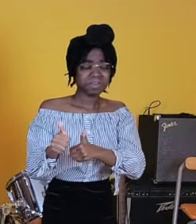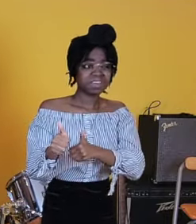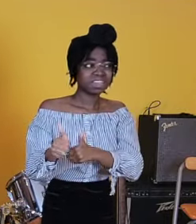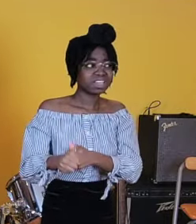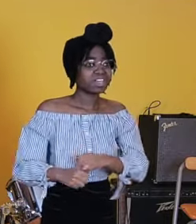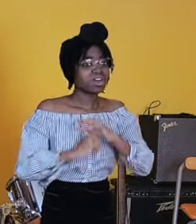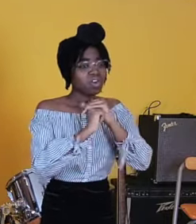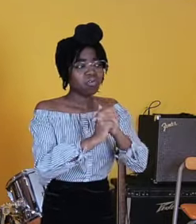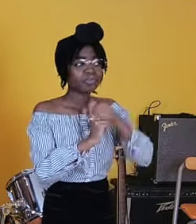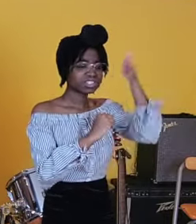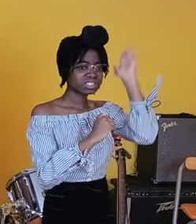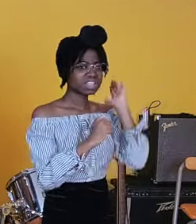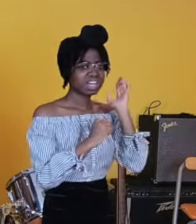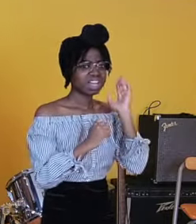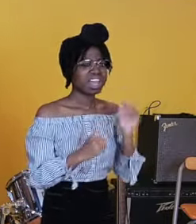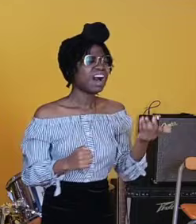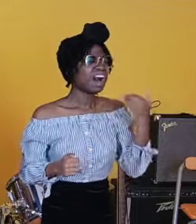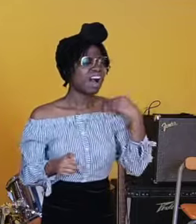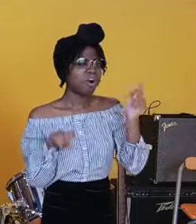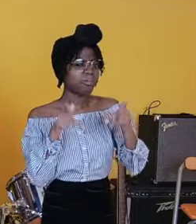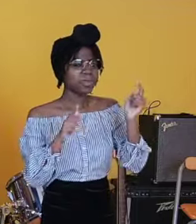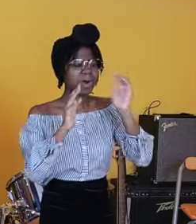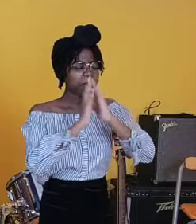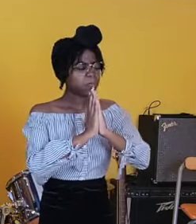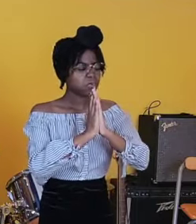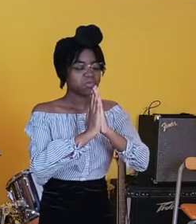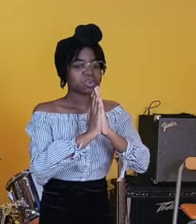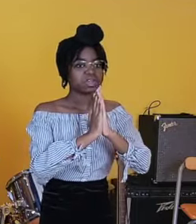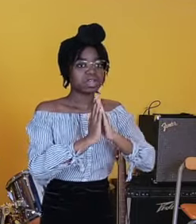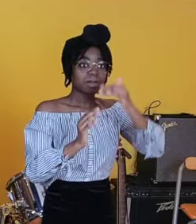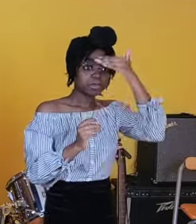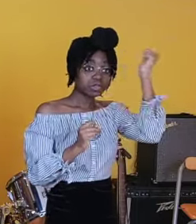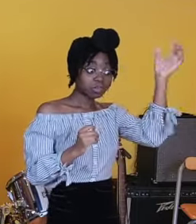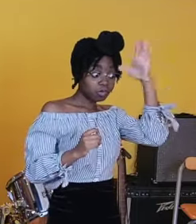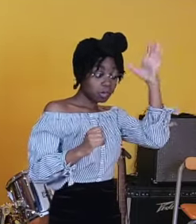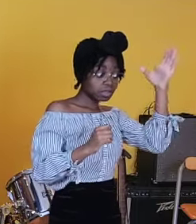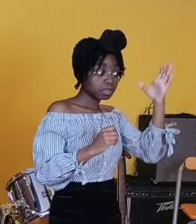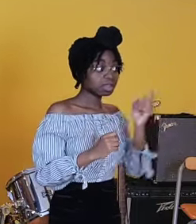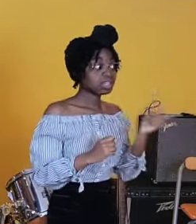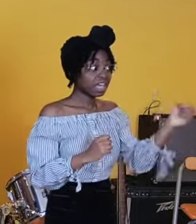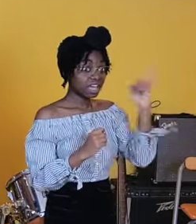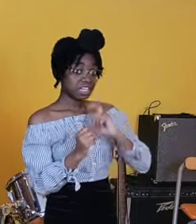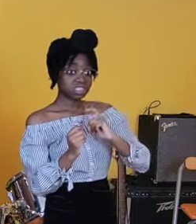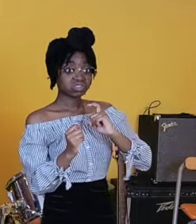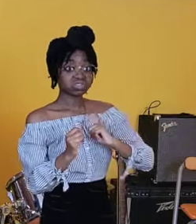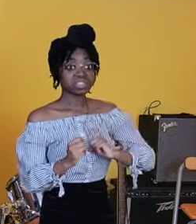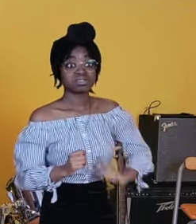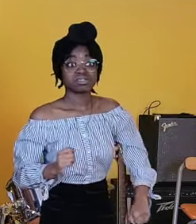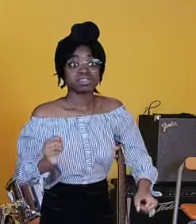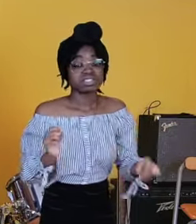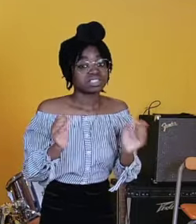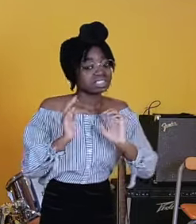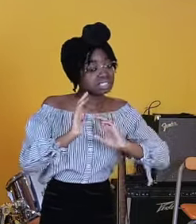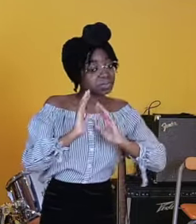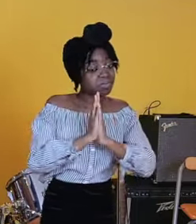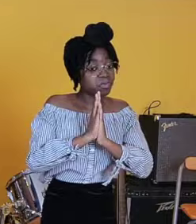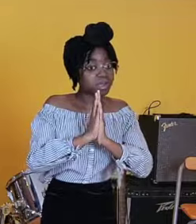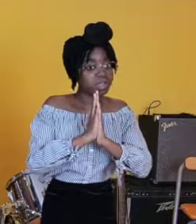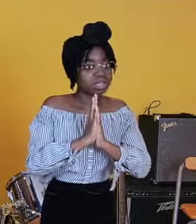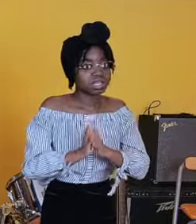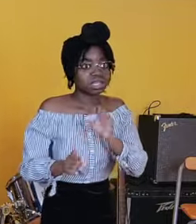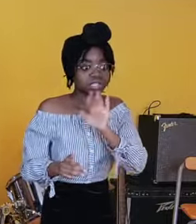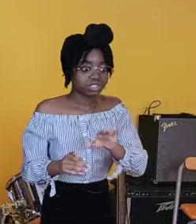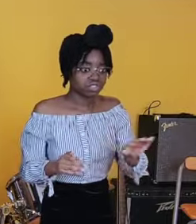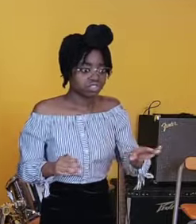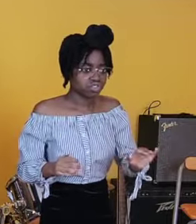I got people that I'm praying for. The fathers have asked me to pray for the children because they raised them in the house of God. The children were raised in God's house, but today they've